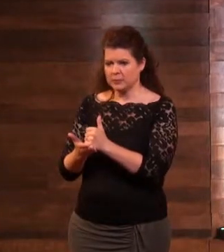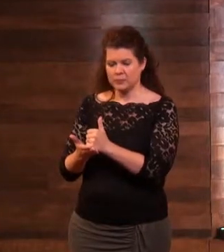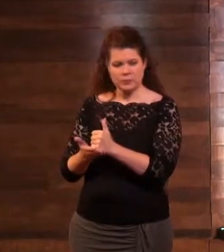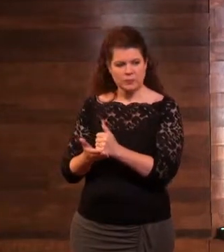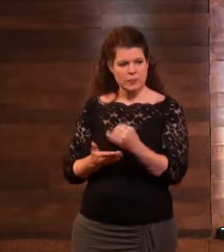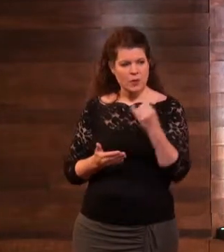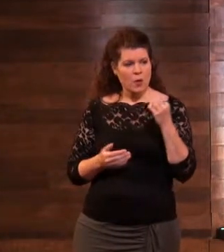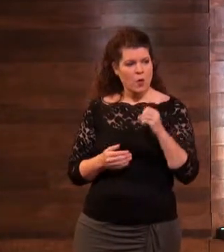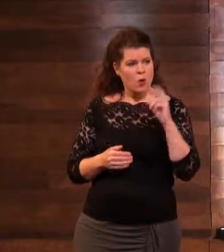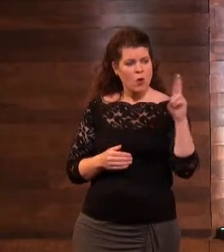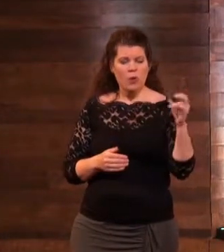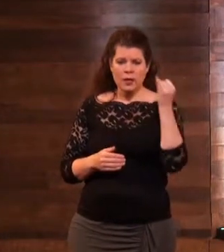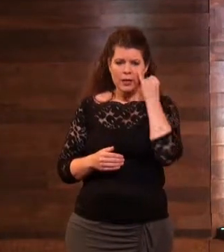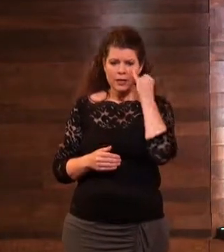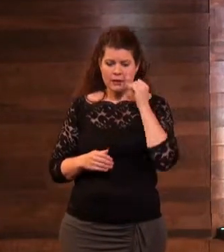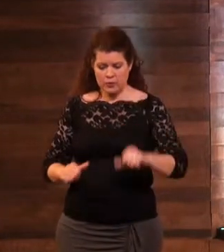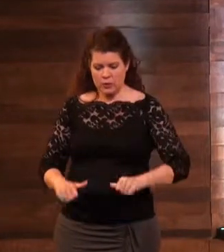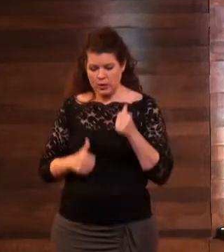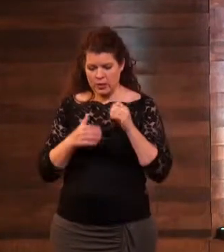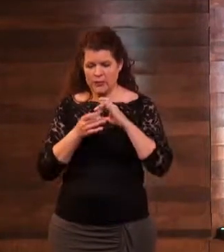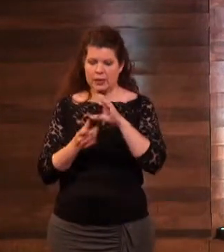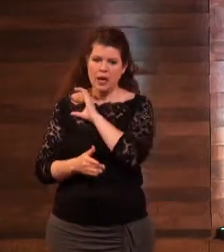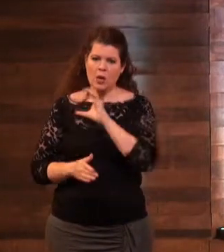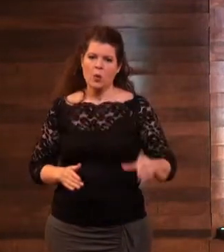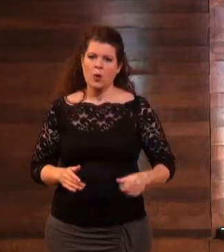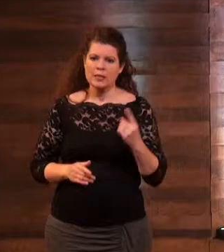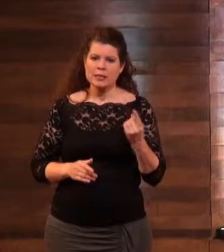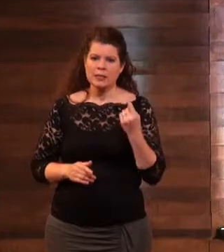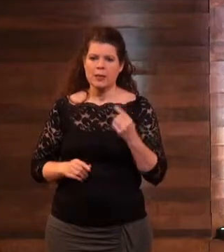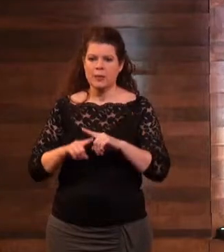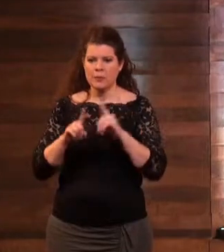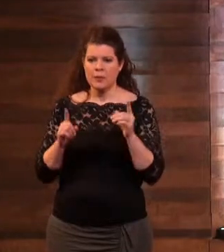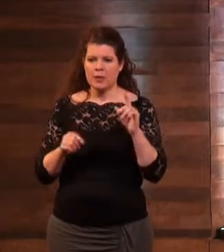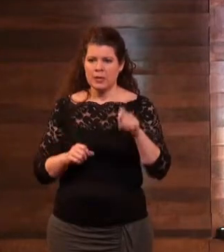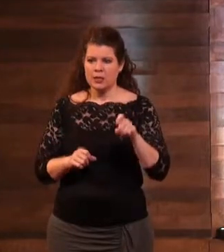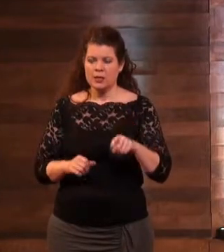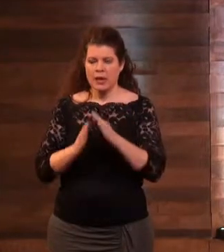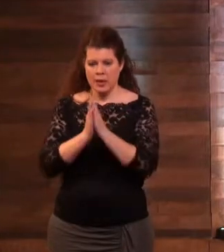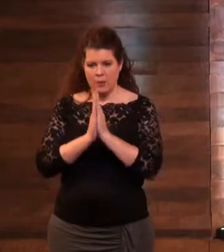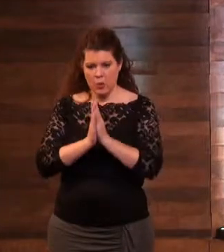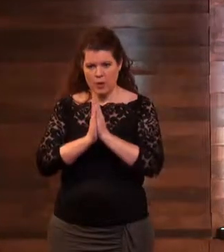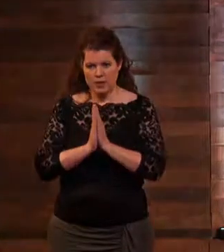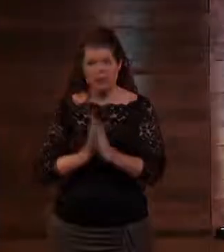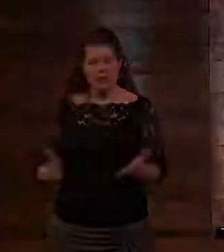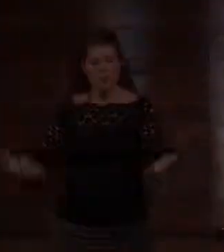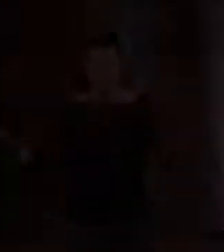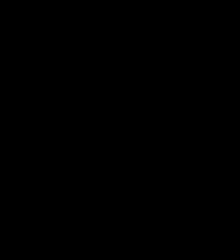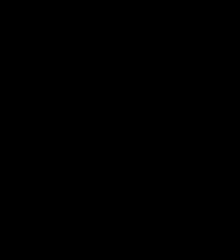alone, but you could use some prayers, we'd love to help you with that too. Please come forward while we sing this song.